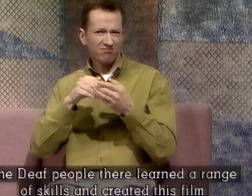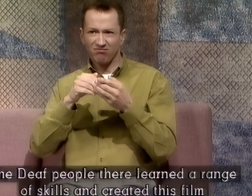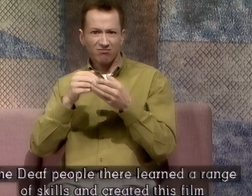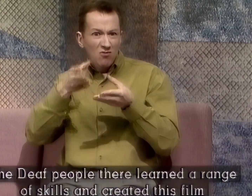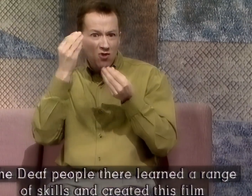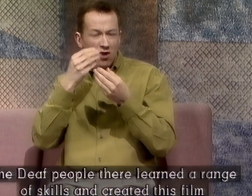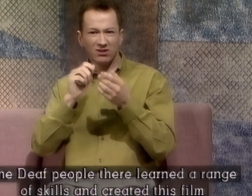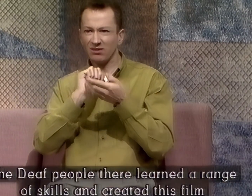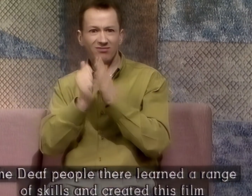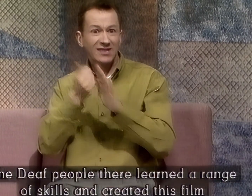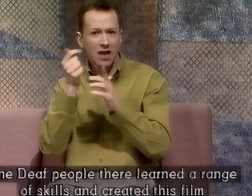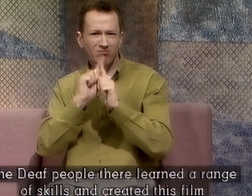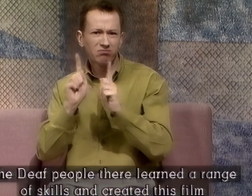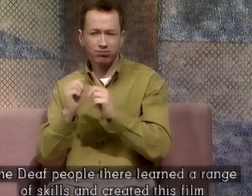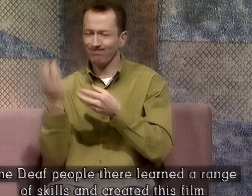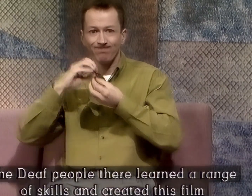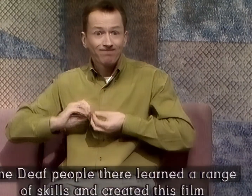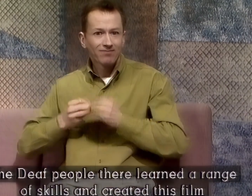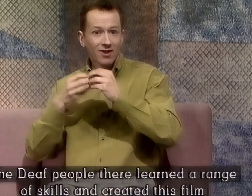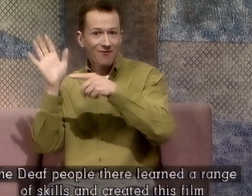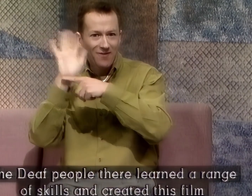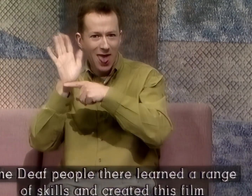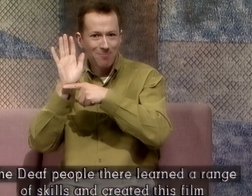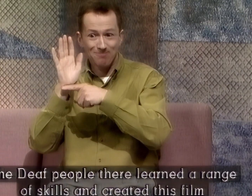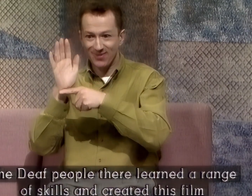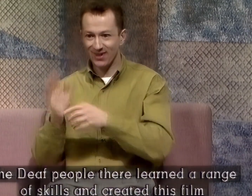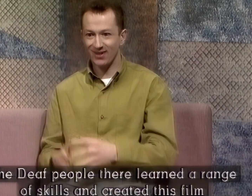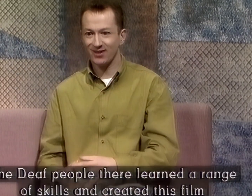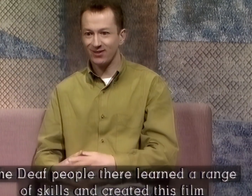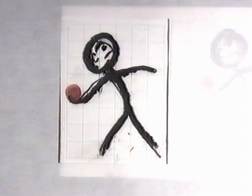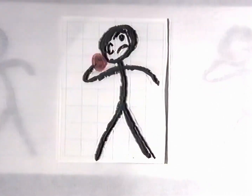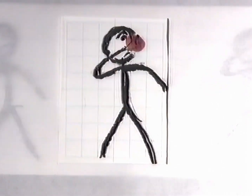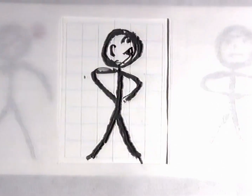deaf people involved there learned a whole range of skills and have created this piece of film.